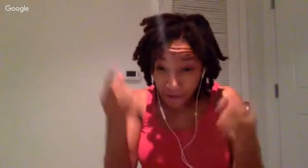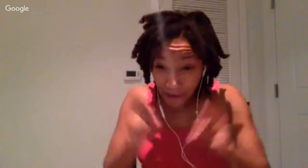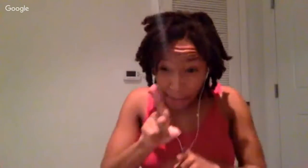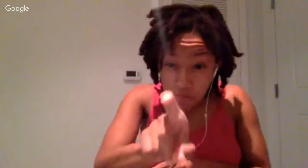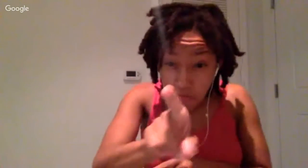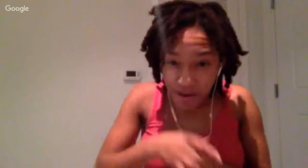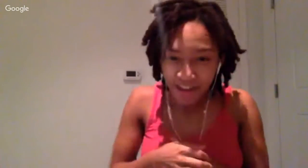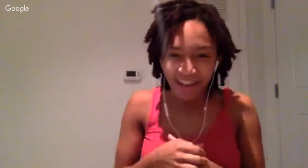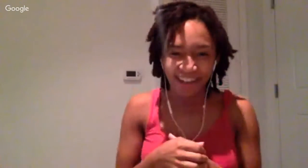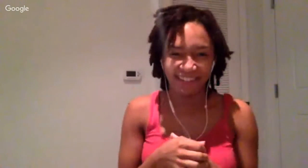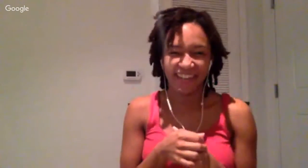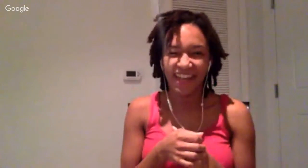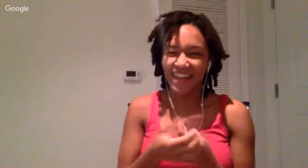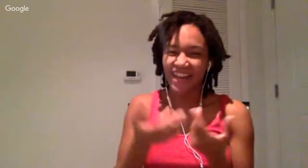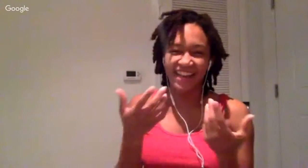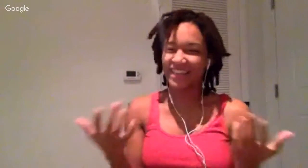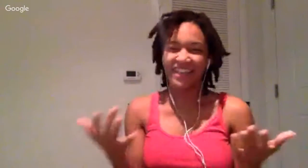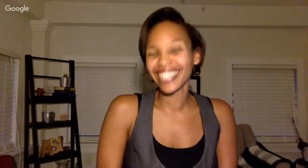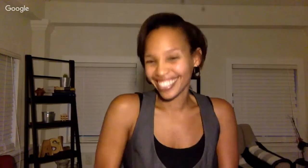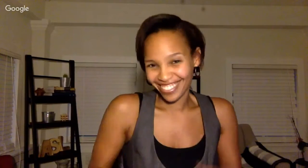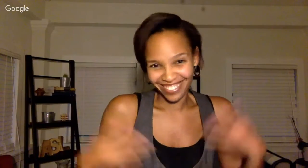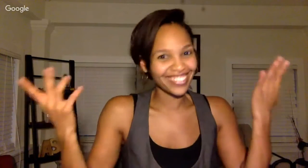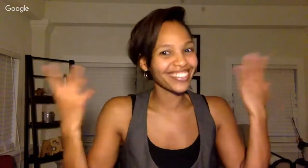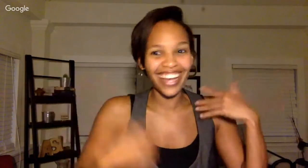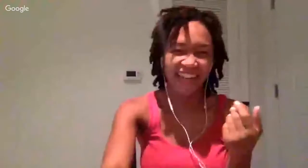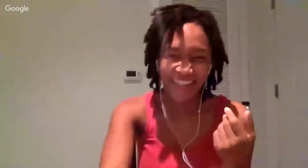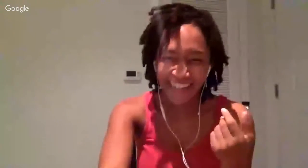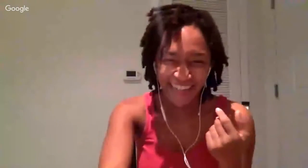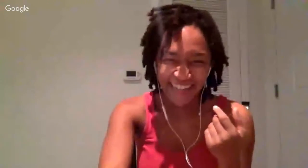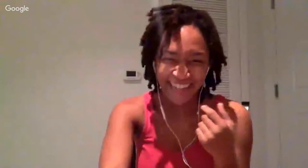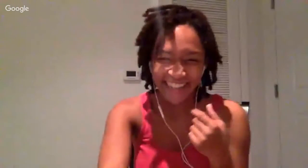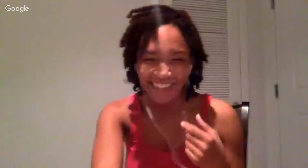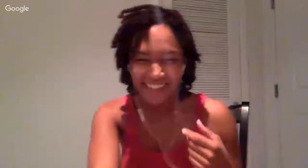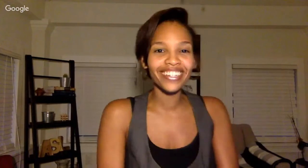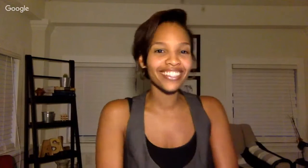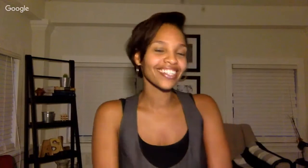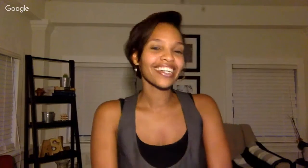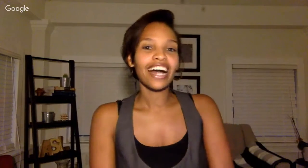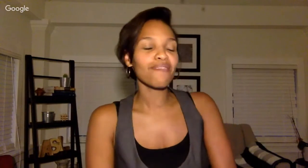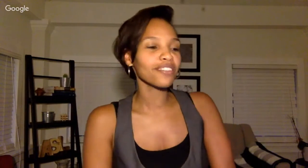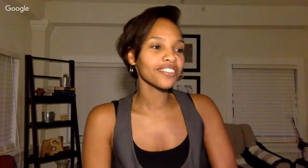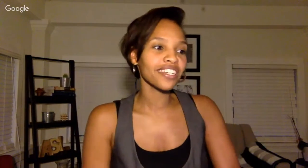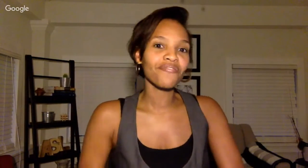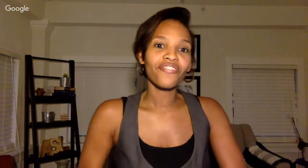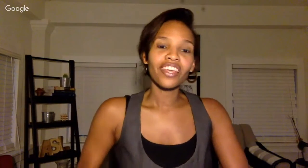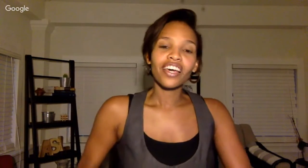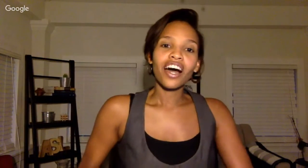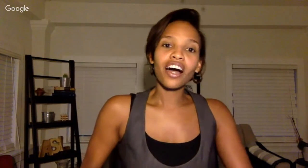happen. I did all 3. Yep, that works. Absolutely.